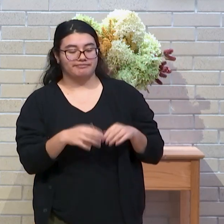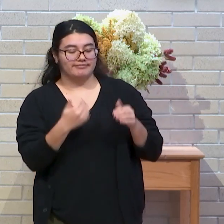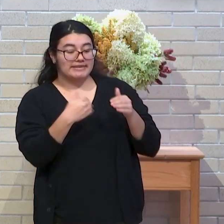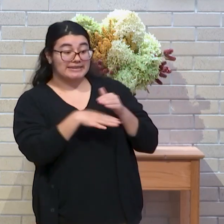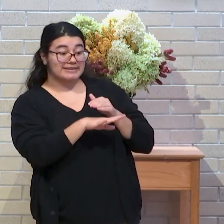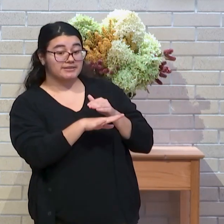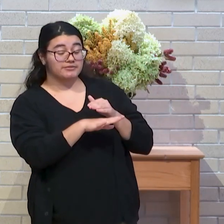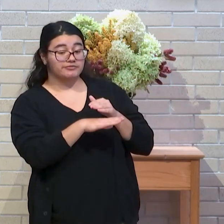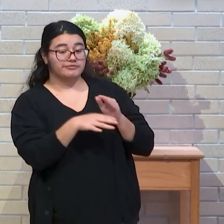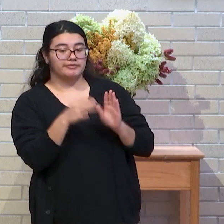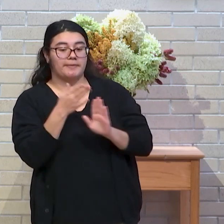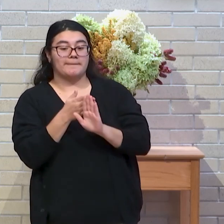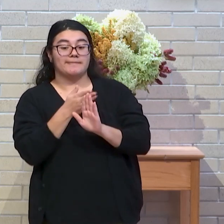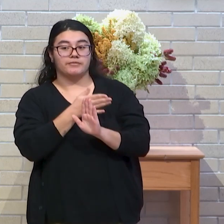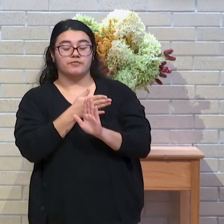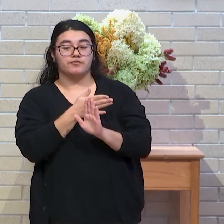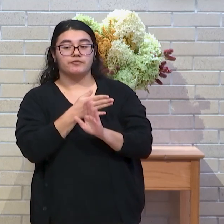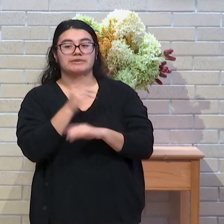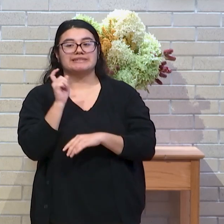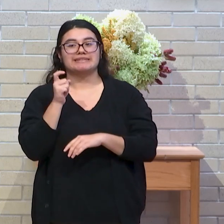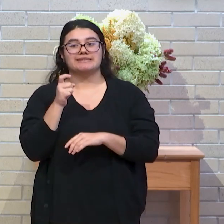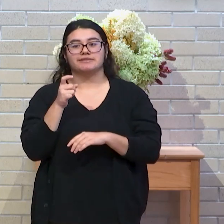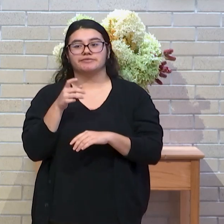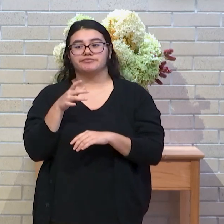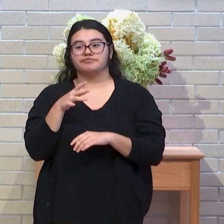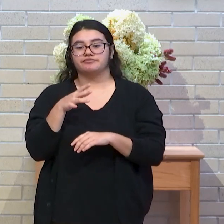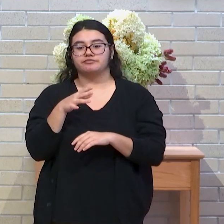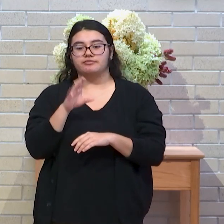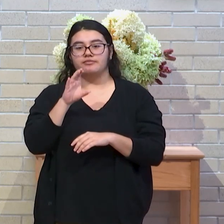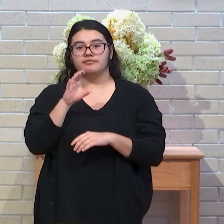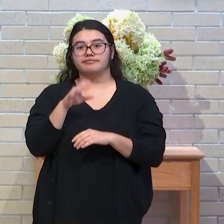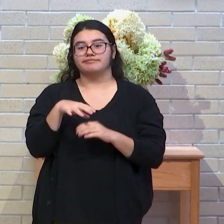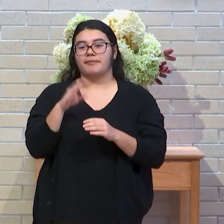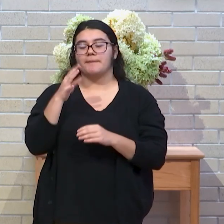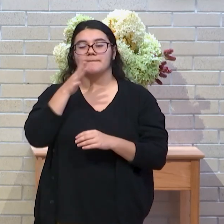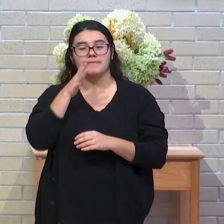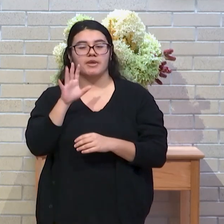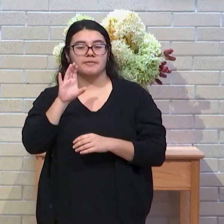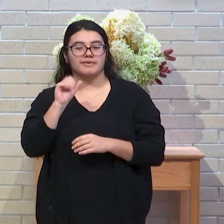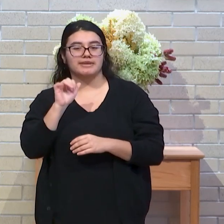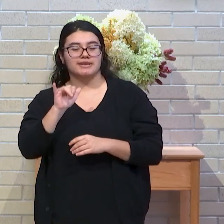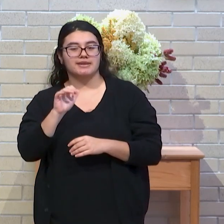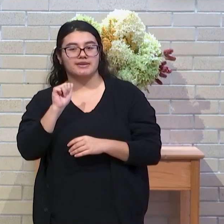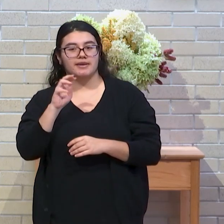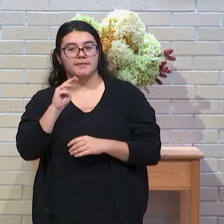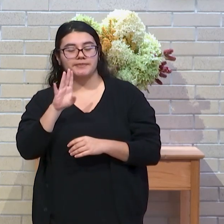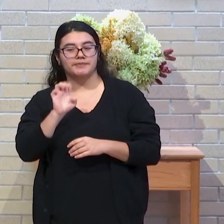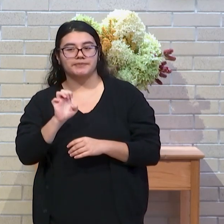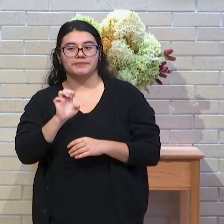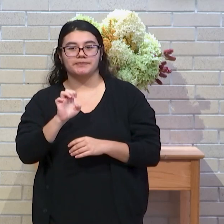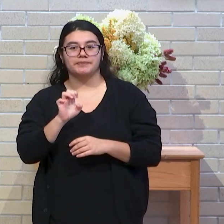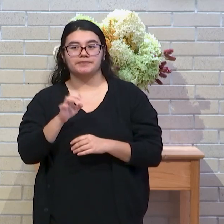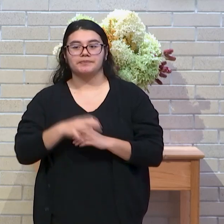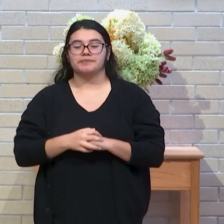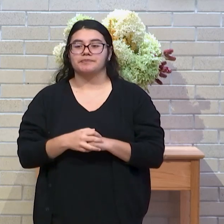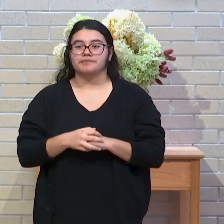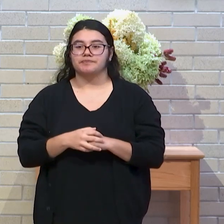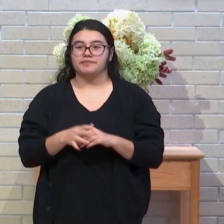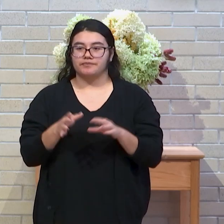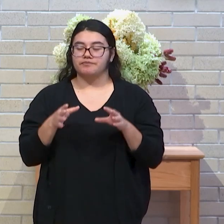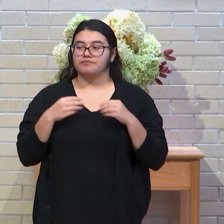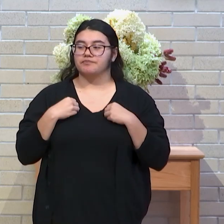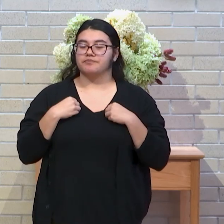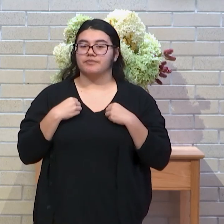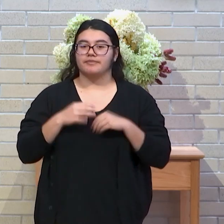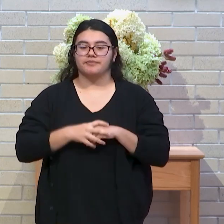pass, which she allowed. Asking Mama Kayambe for permission speaks to the spiritual importance the volcano holds for the people of Kayambe, and made me